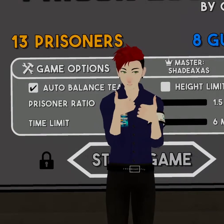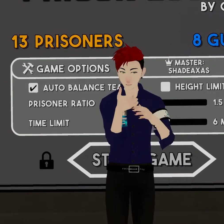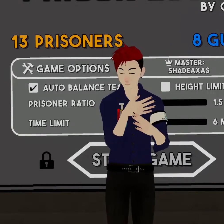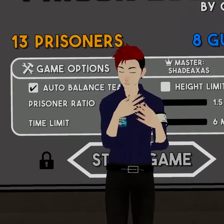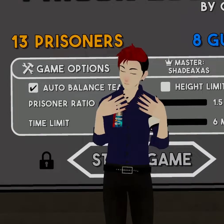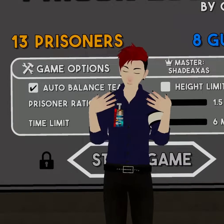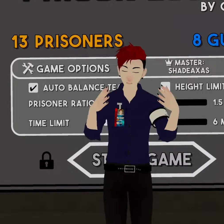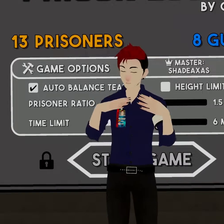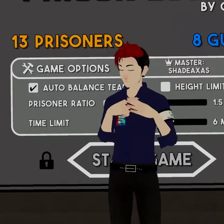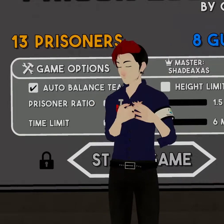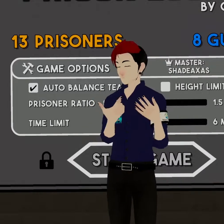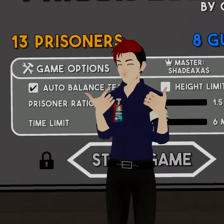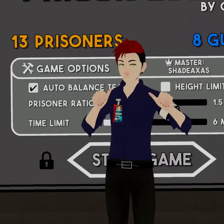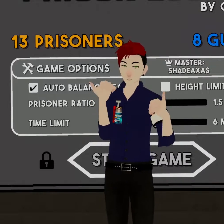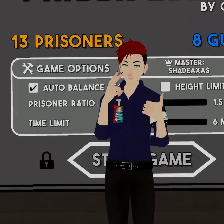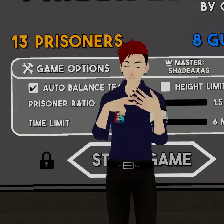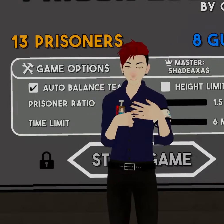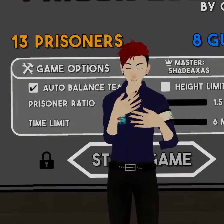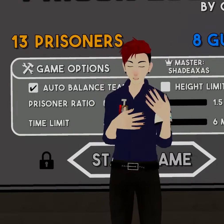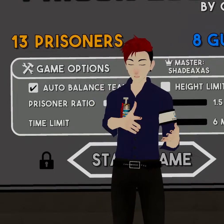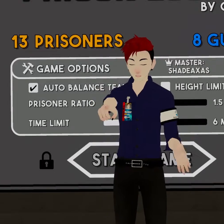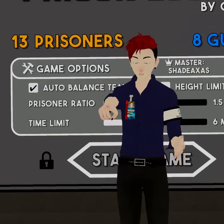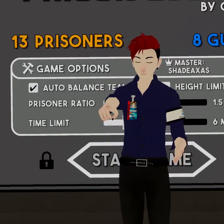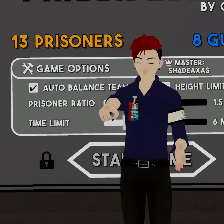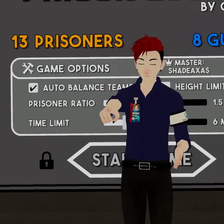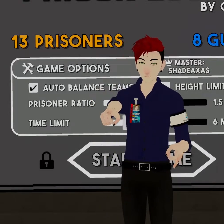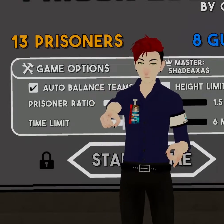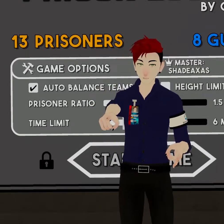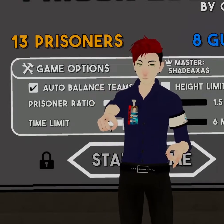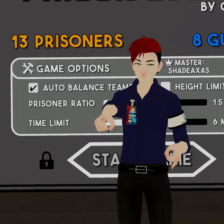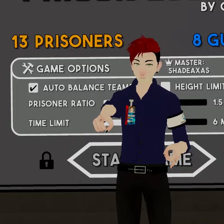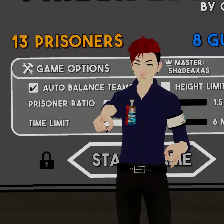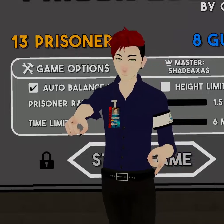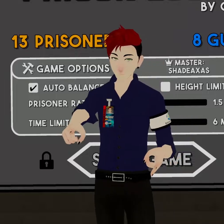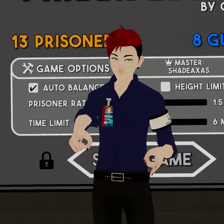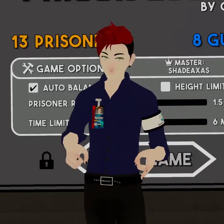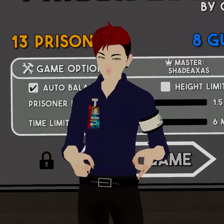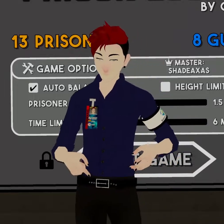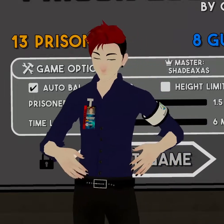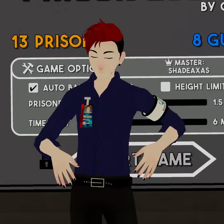game before we start and see how you do? 3 first.